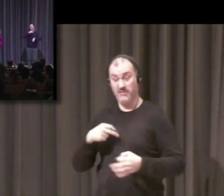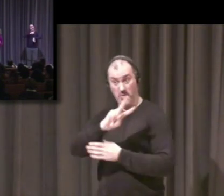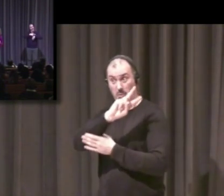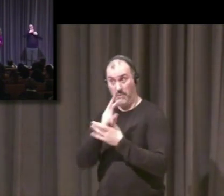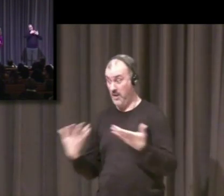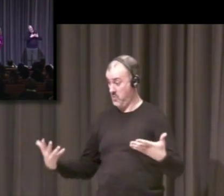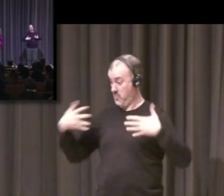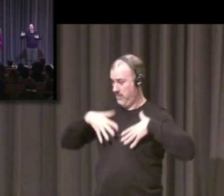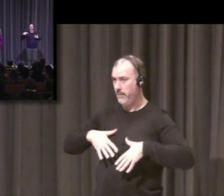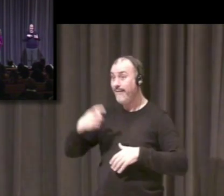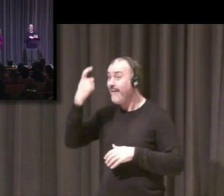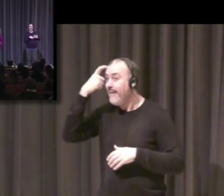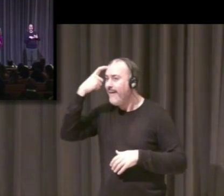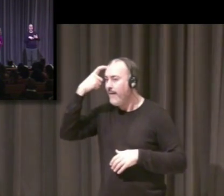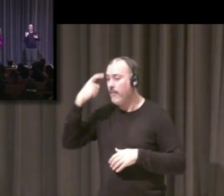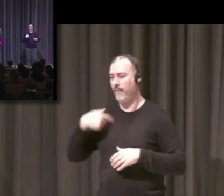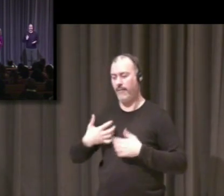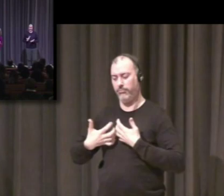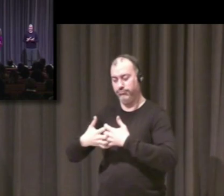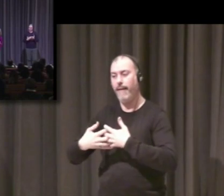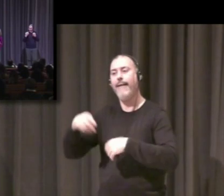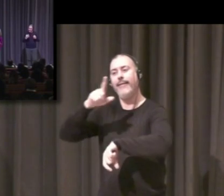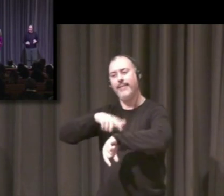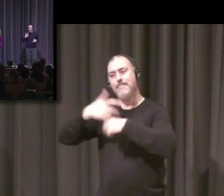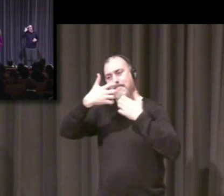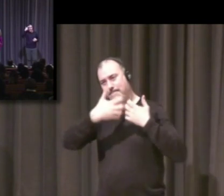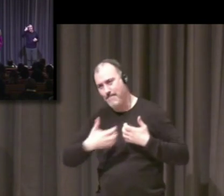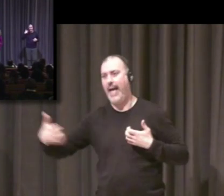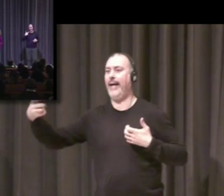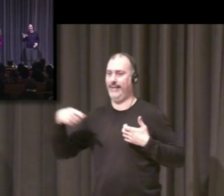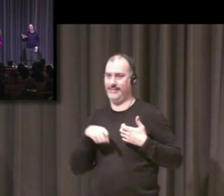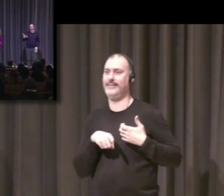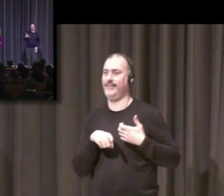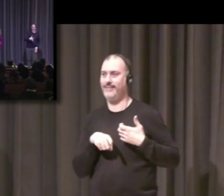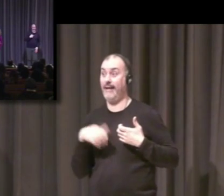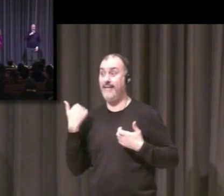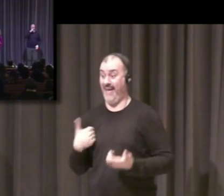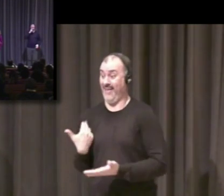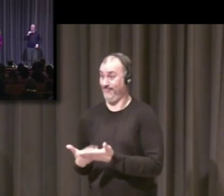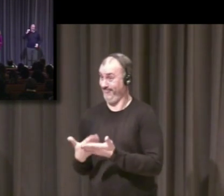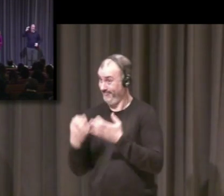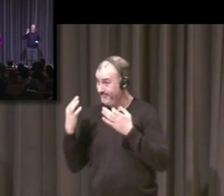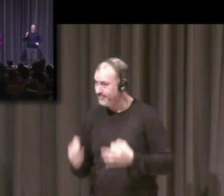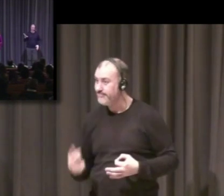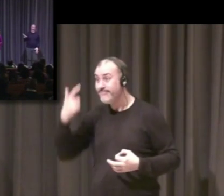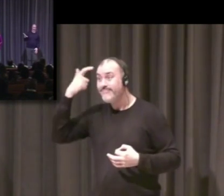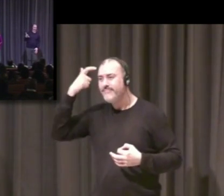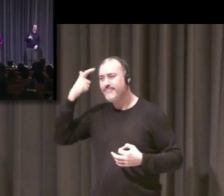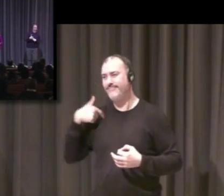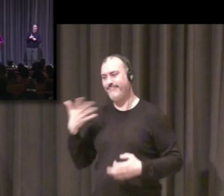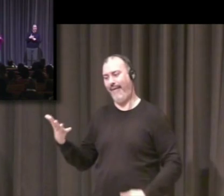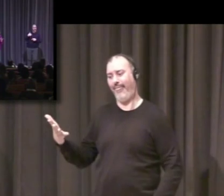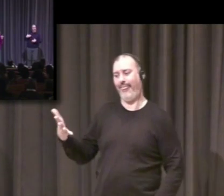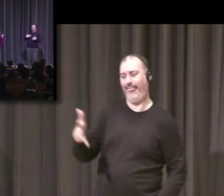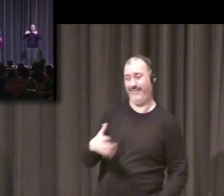of dementia is about 3 years, more than 3 years later on the average with